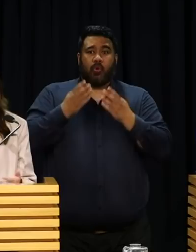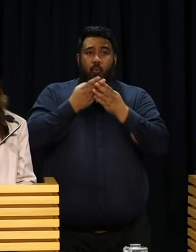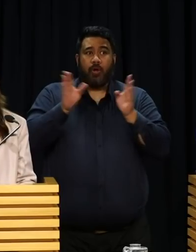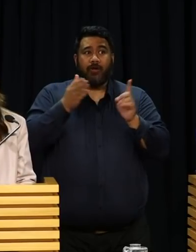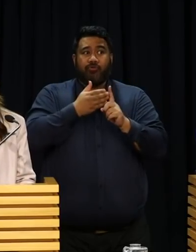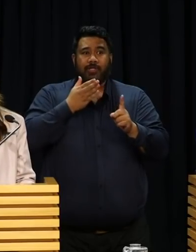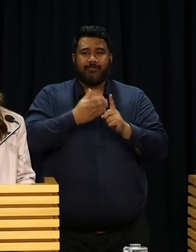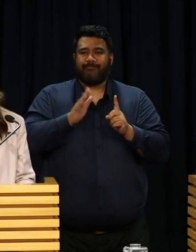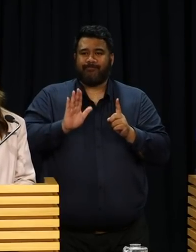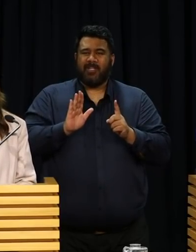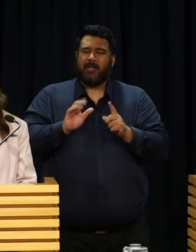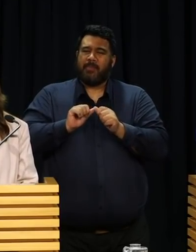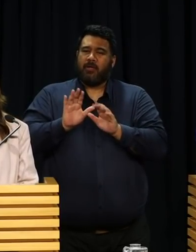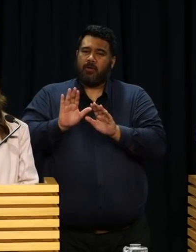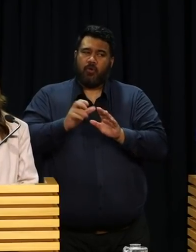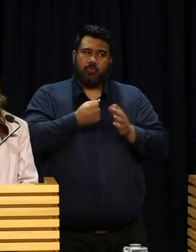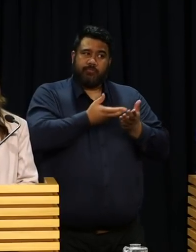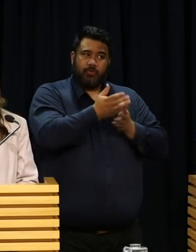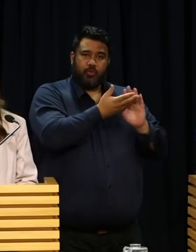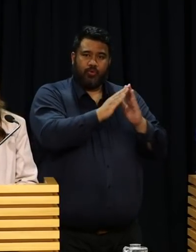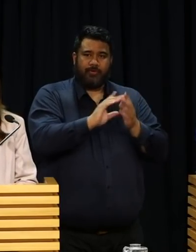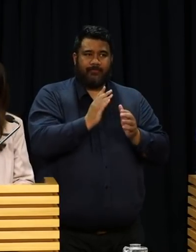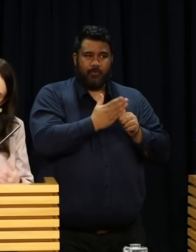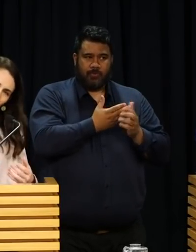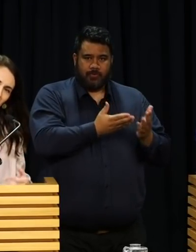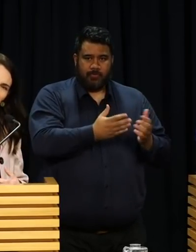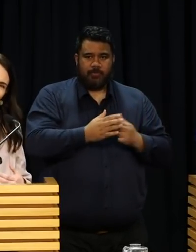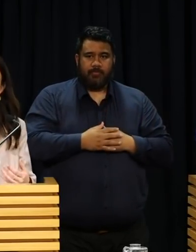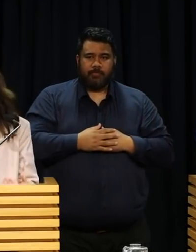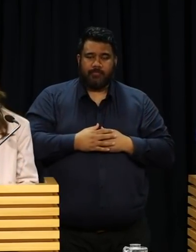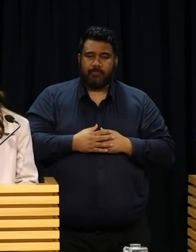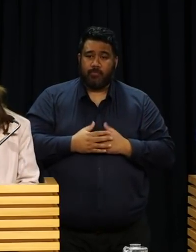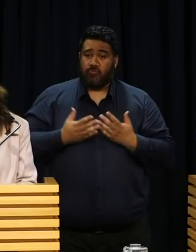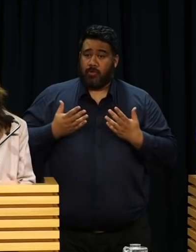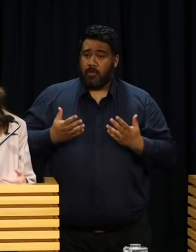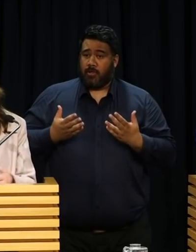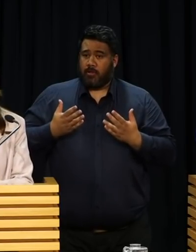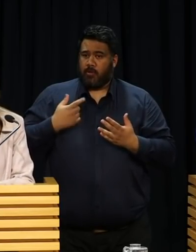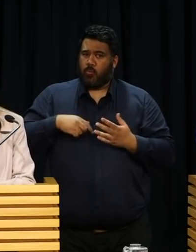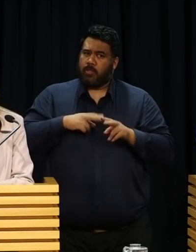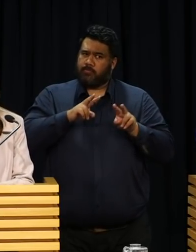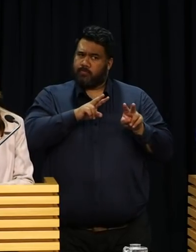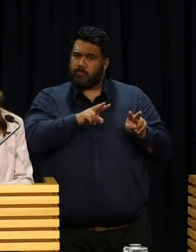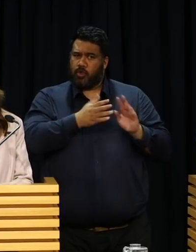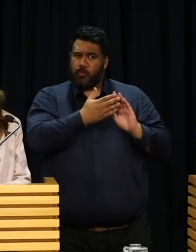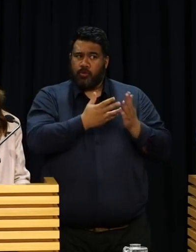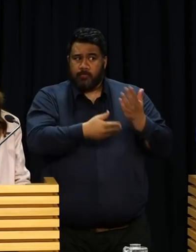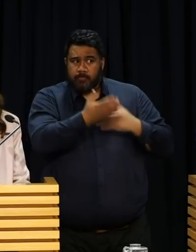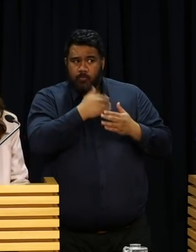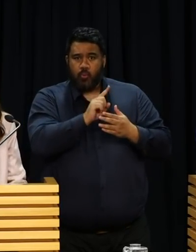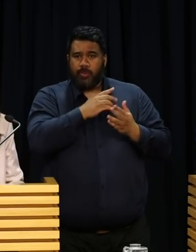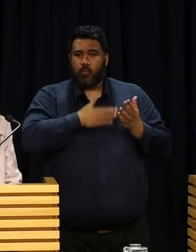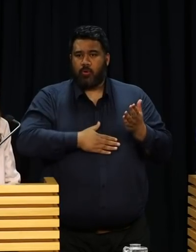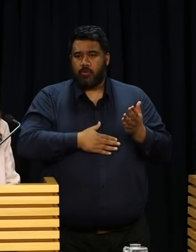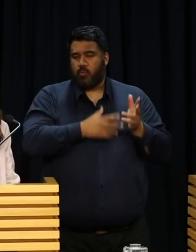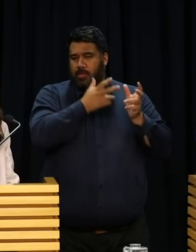to do that directly with the community, that's our preference. But keep in mind, we are listening directly to the kinds of things that the community have called for as well. Can I